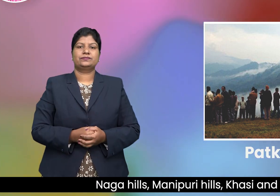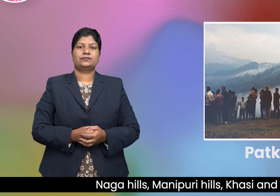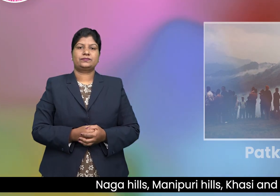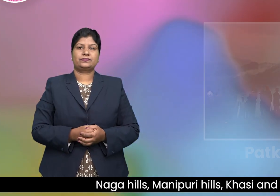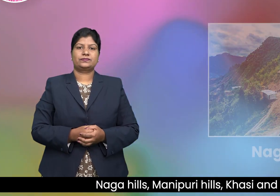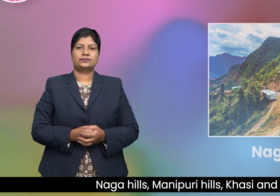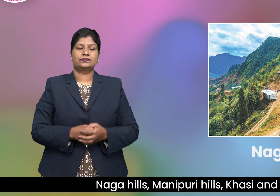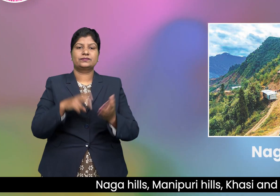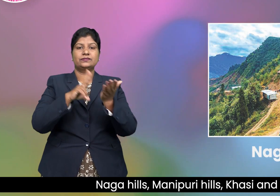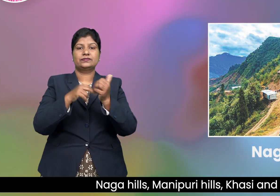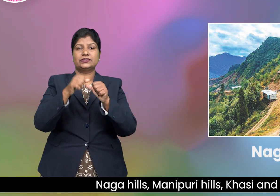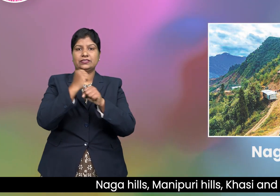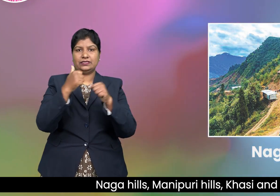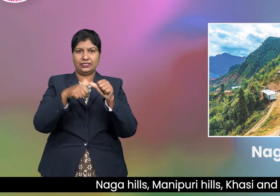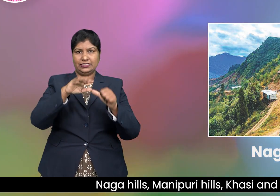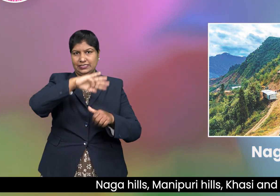Naga hills